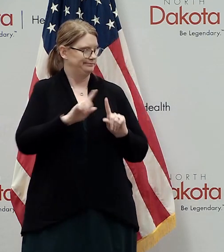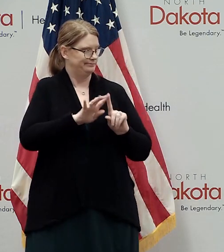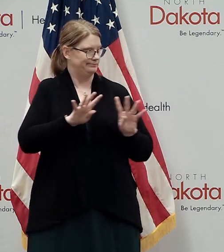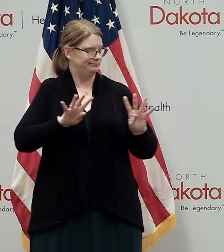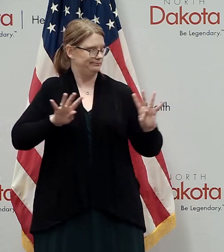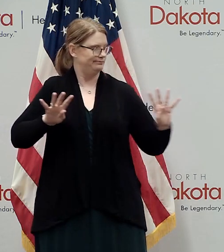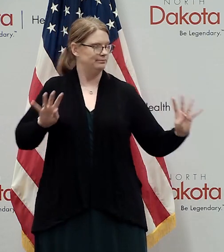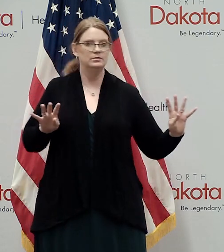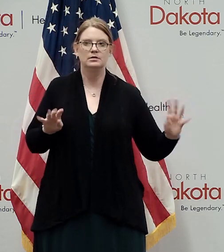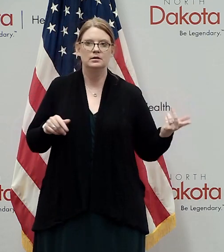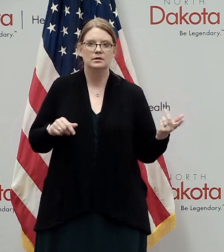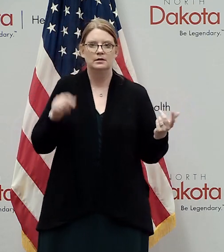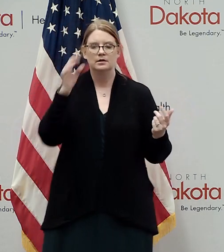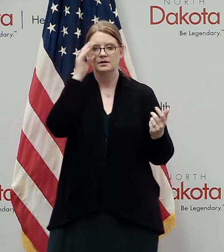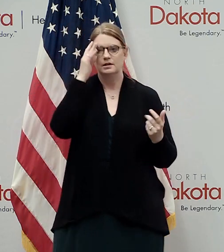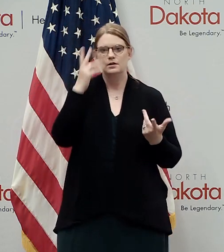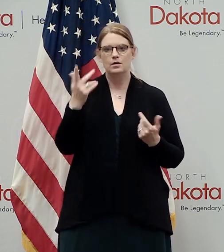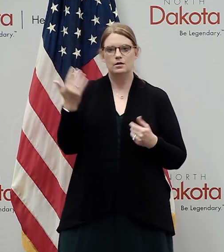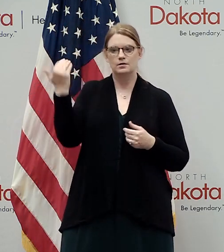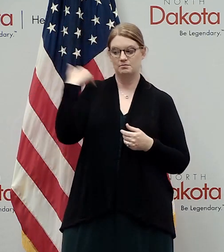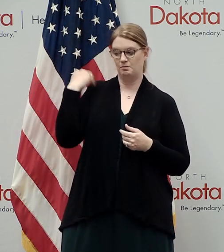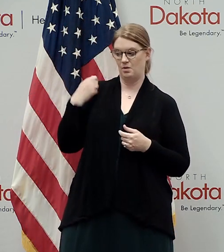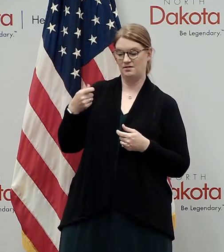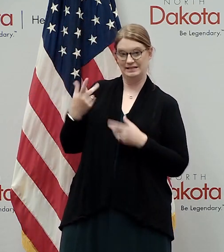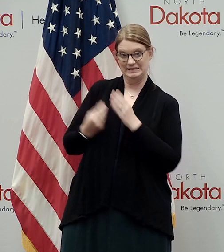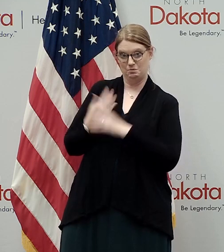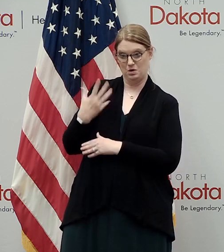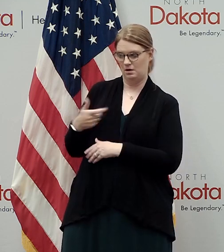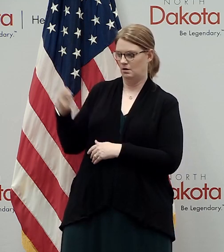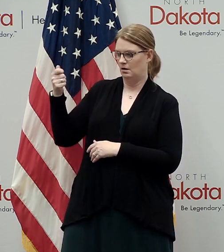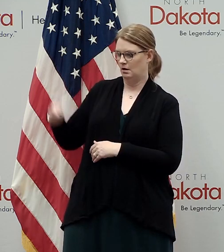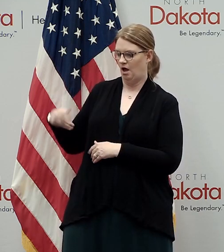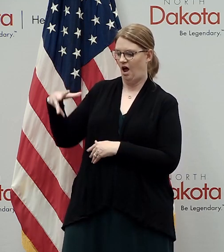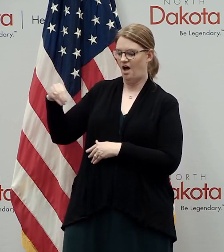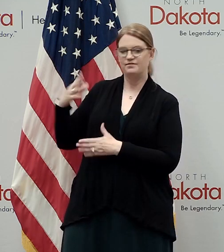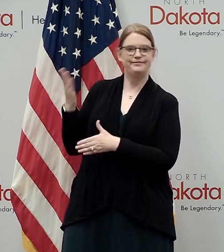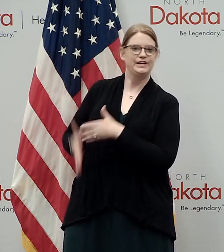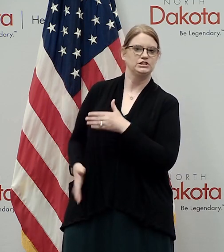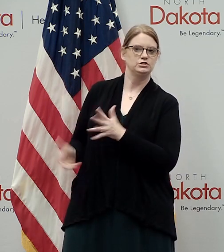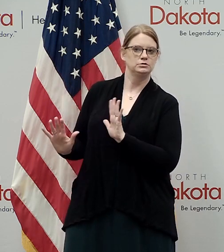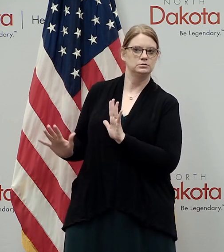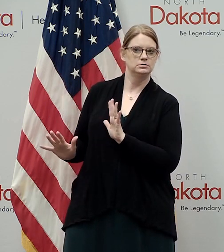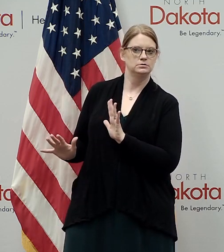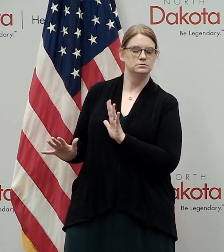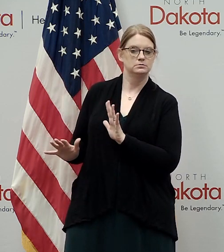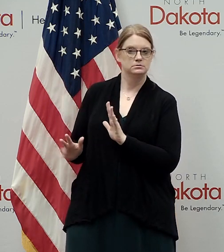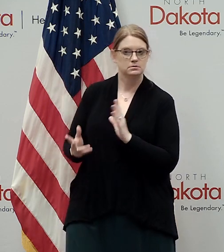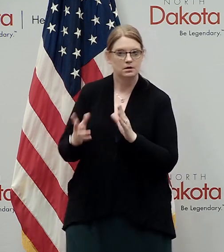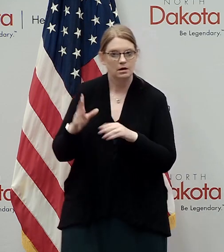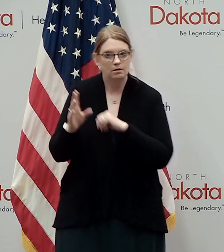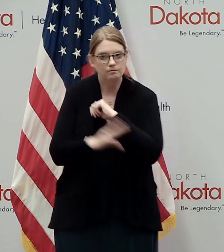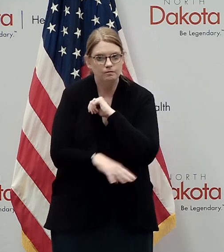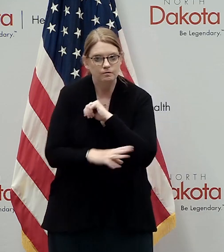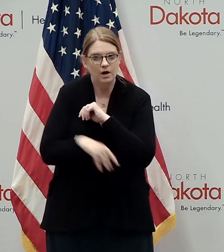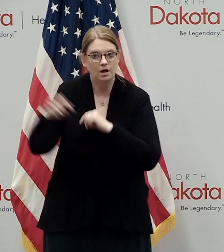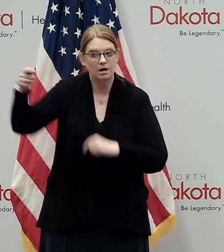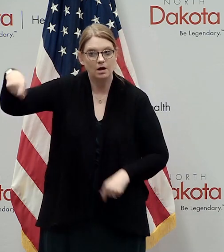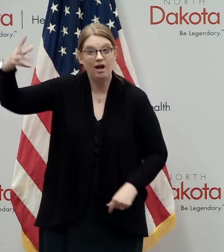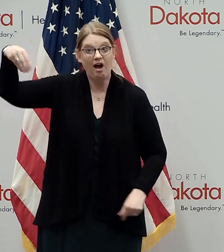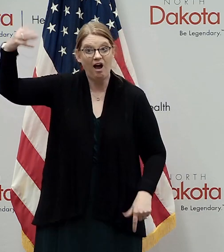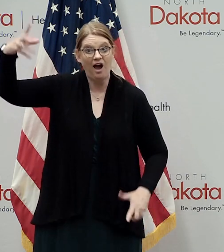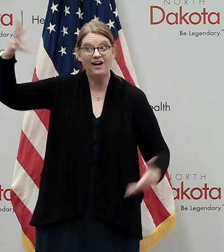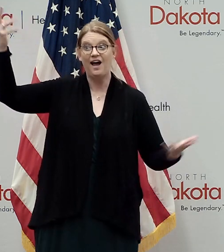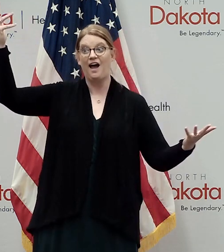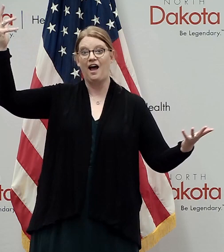not about flicking the light. We flicked the light switch off in the spring. That was easy. Flicking it back on in the fall isn't just, we're not turning it back on